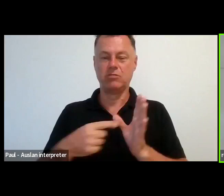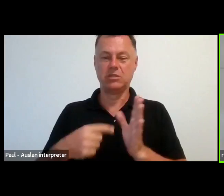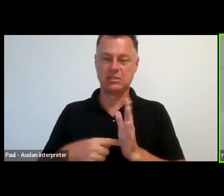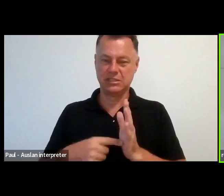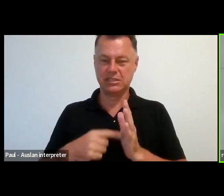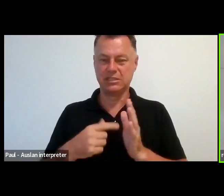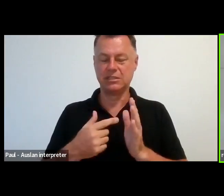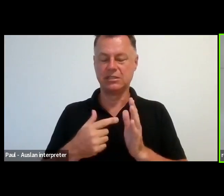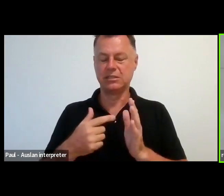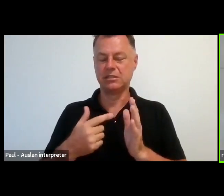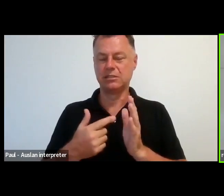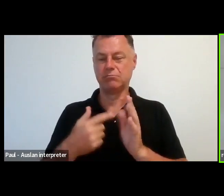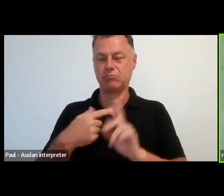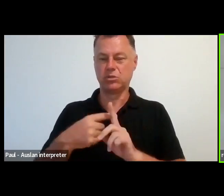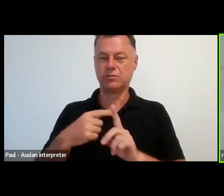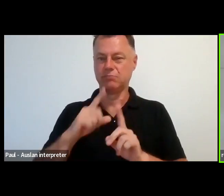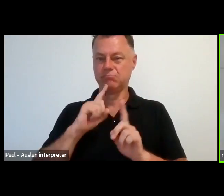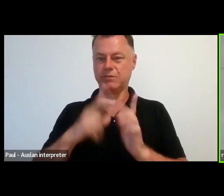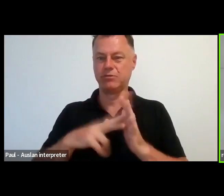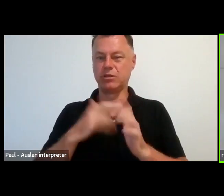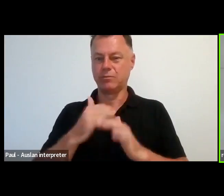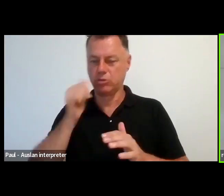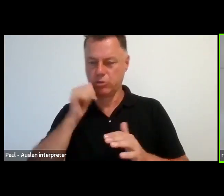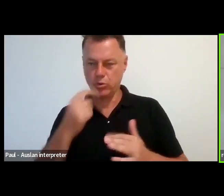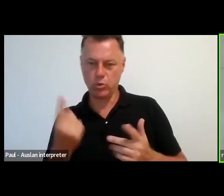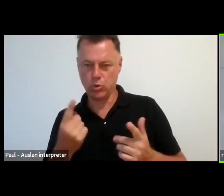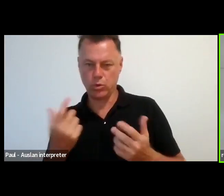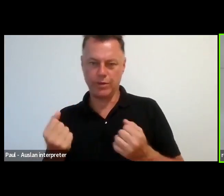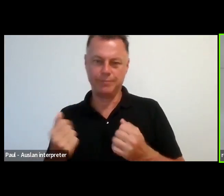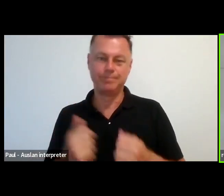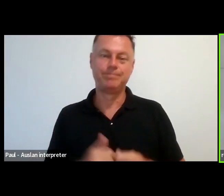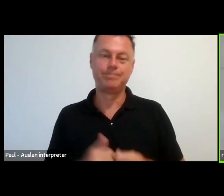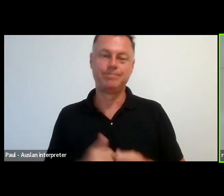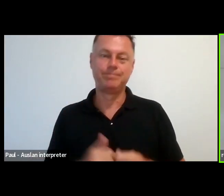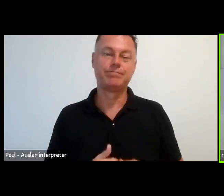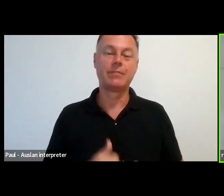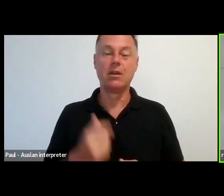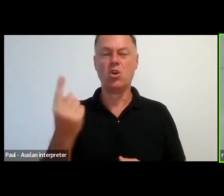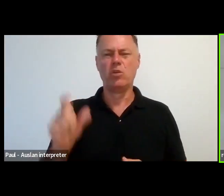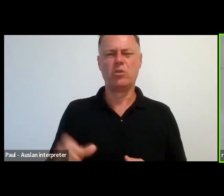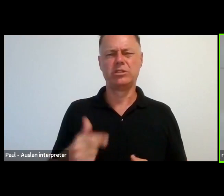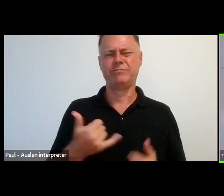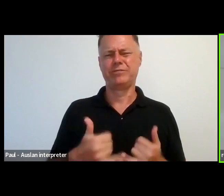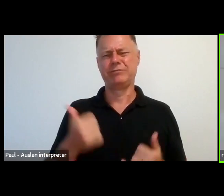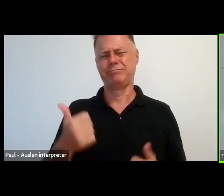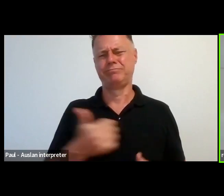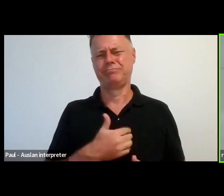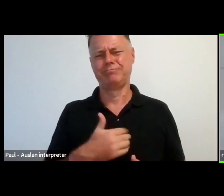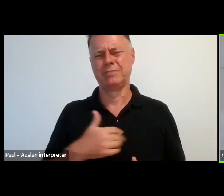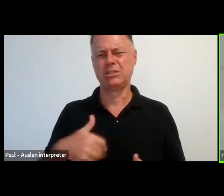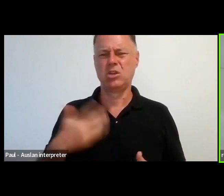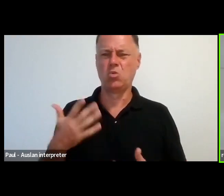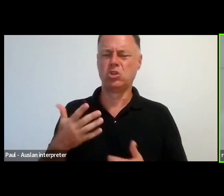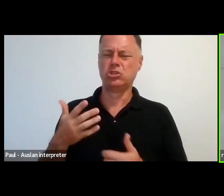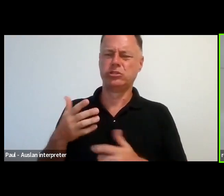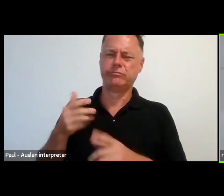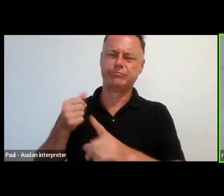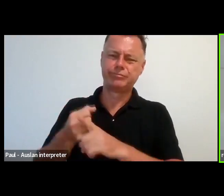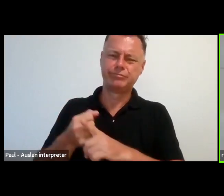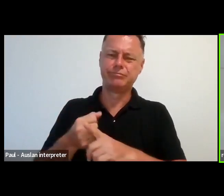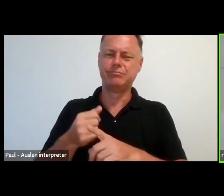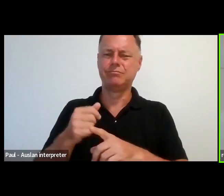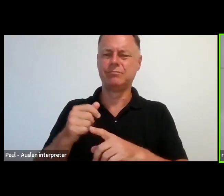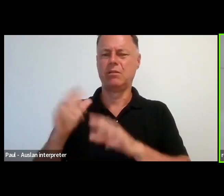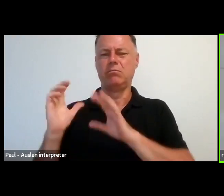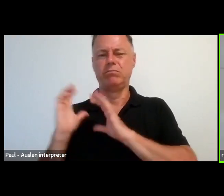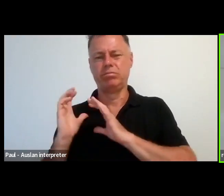the government website. Now, it's very noble for somebody to say that they don't want to clog up the system, but this system has been